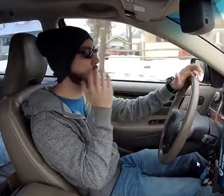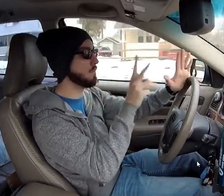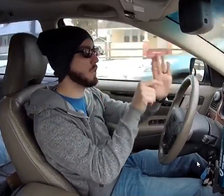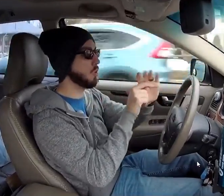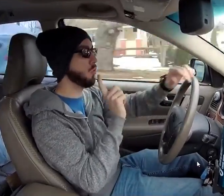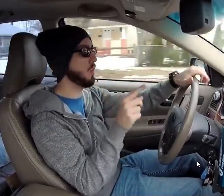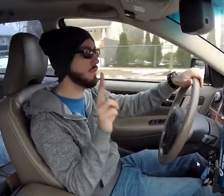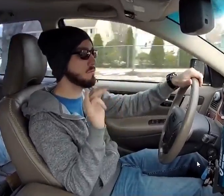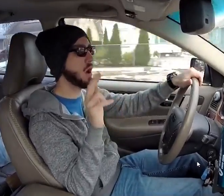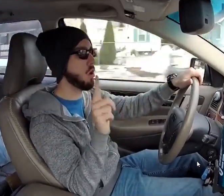order.